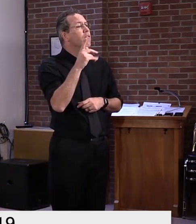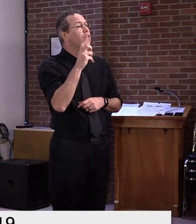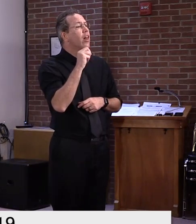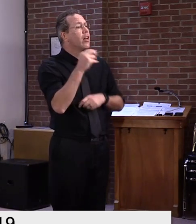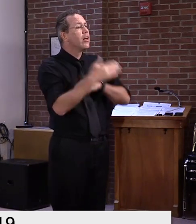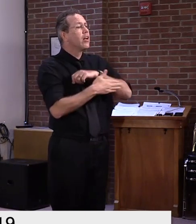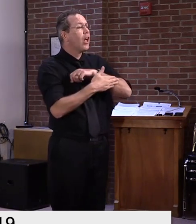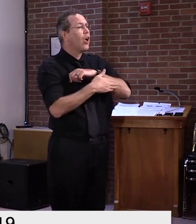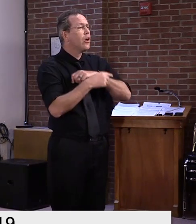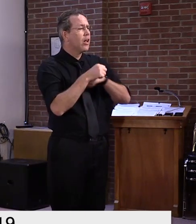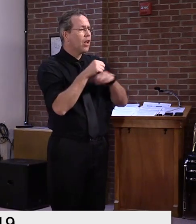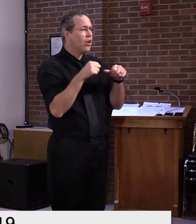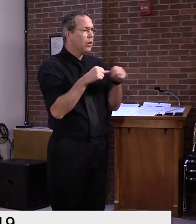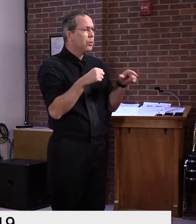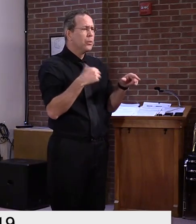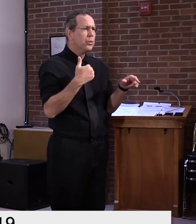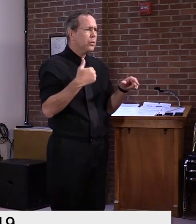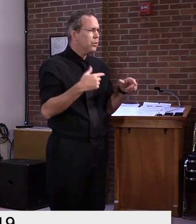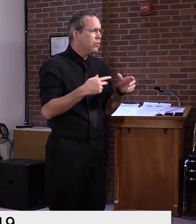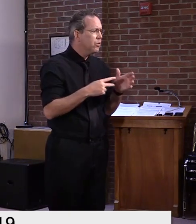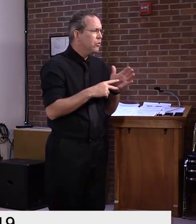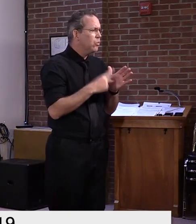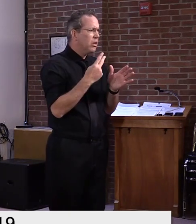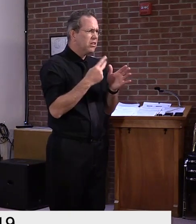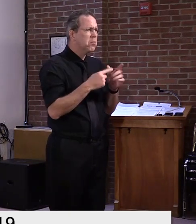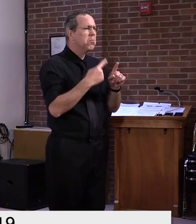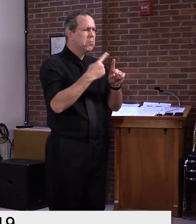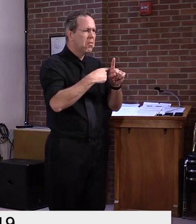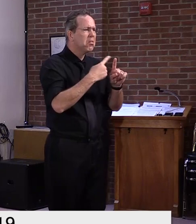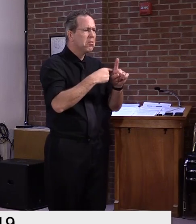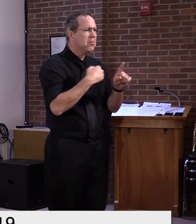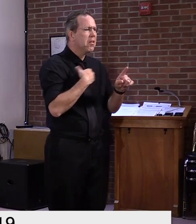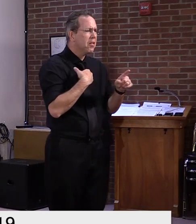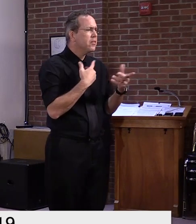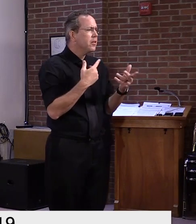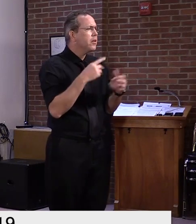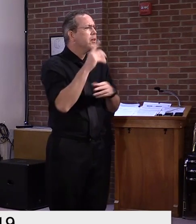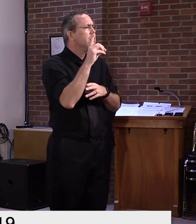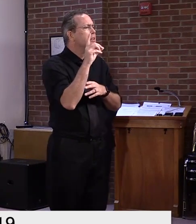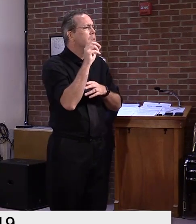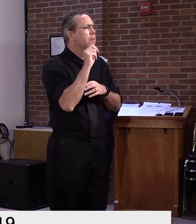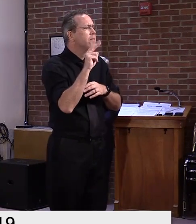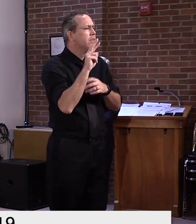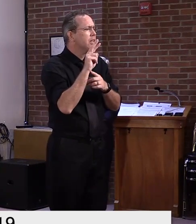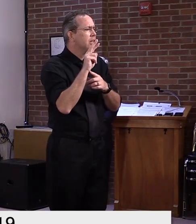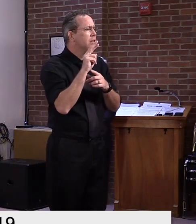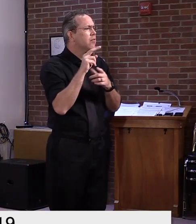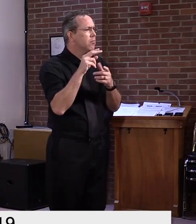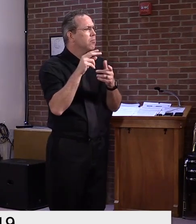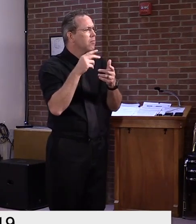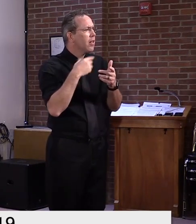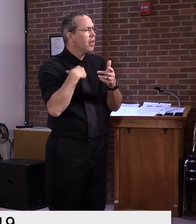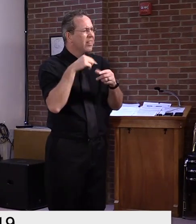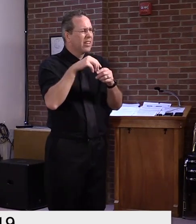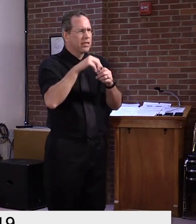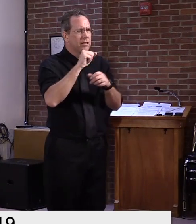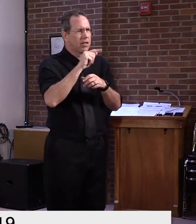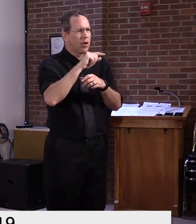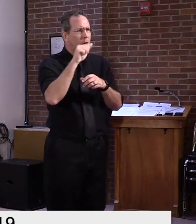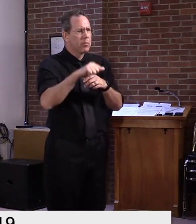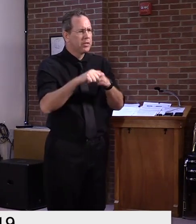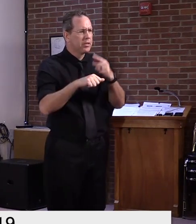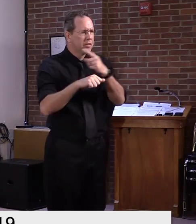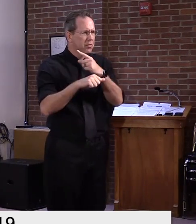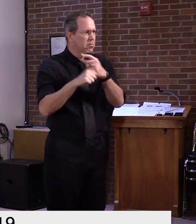maybe twice a month DMV in St. Albans. Is that not going to be? I think the first three,